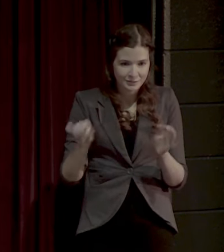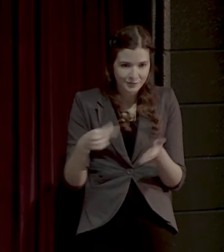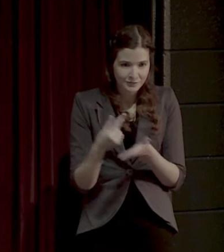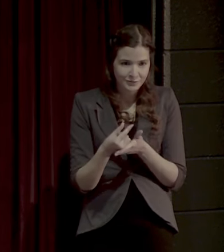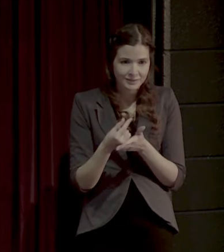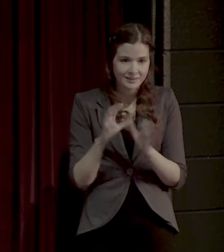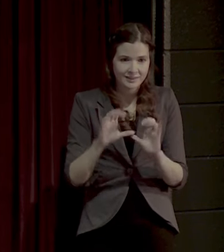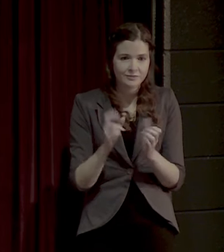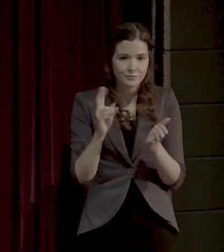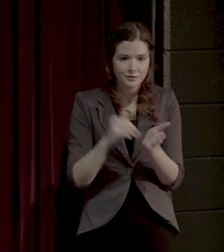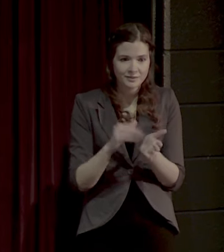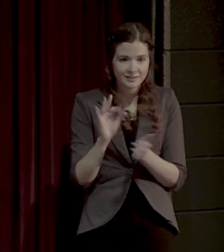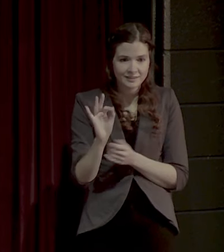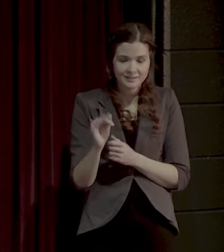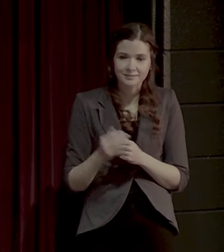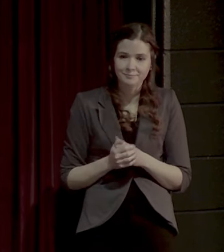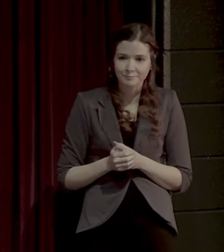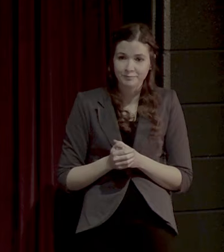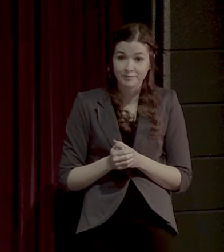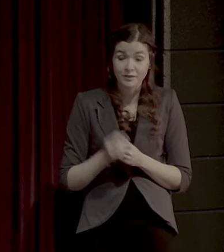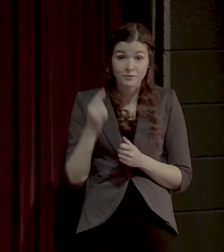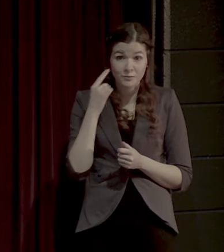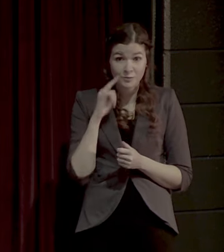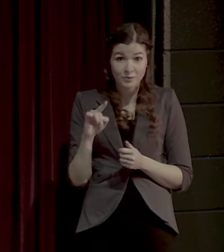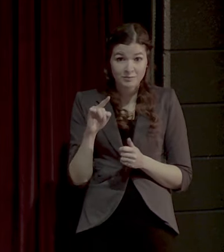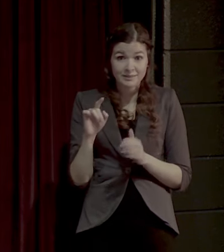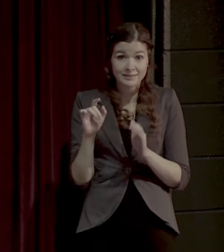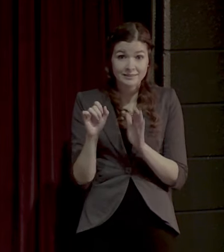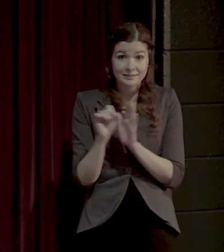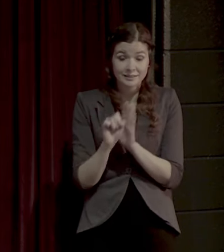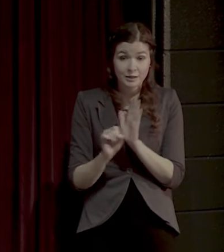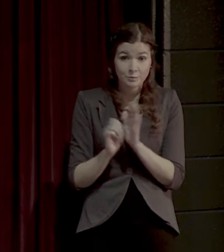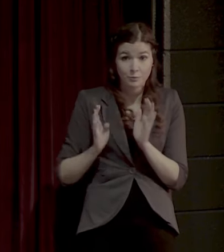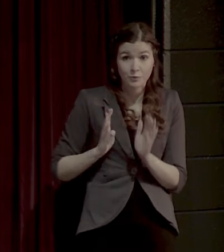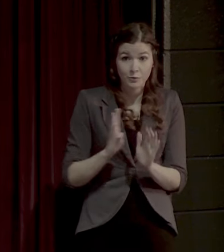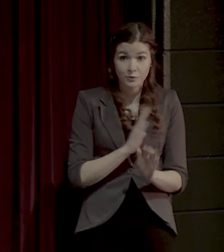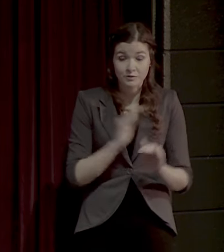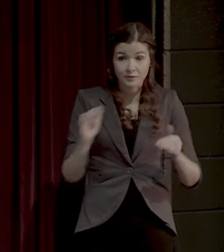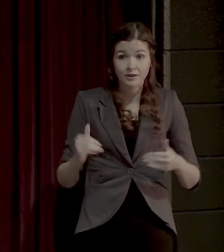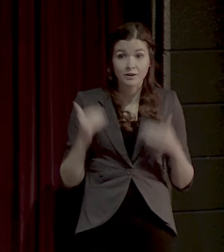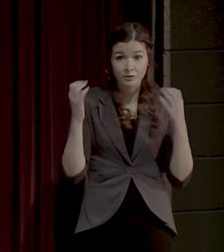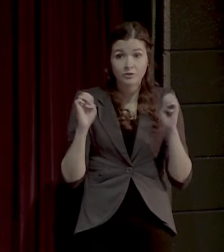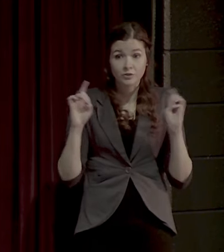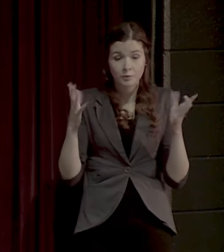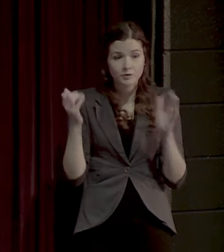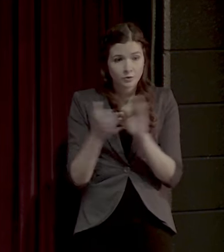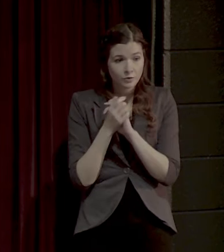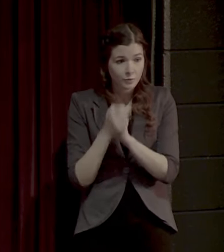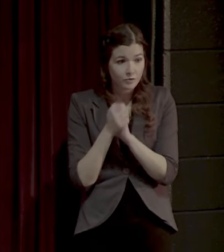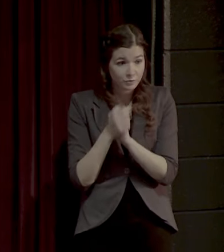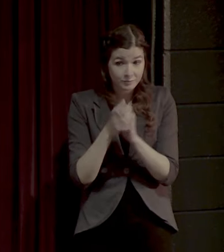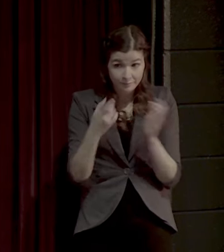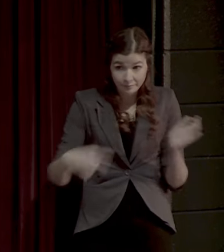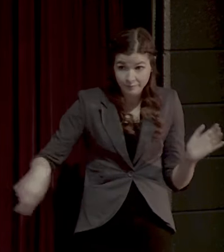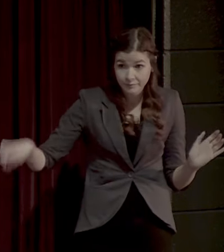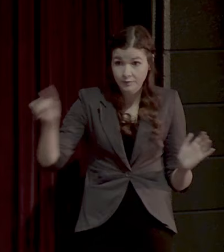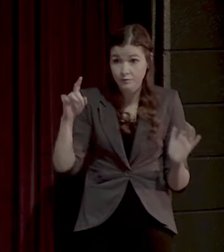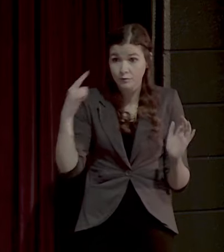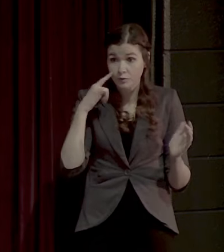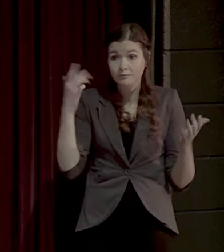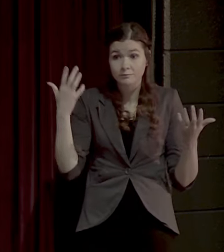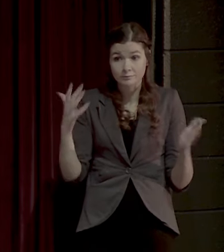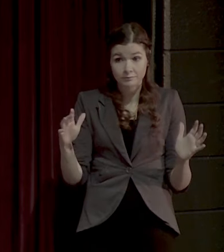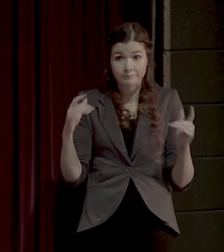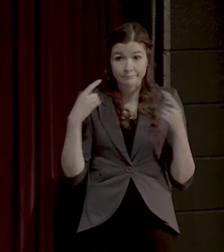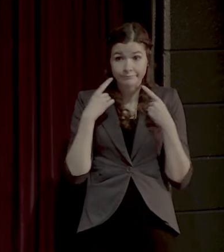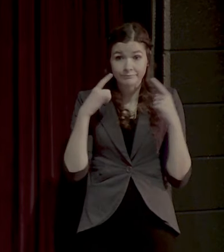of 2019. On behalf of the State Board of Higher Education, I would like to congratulate all of you on your